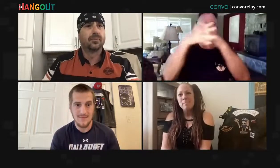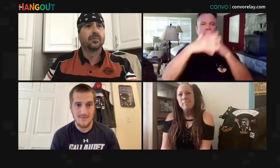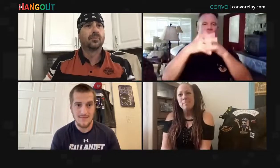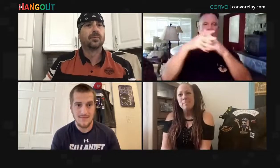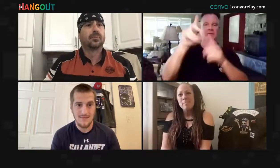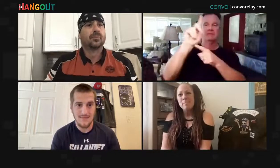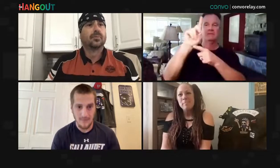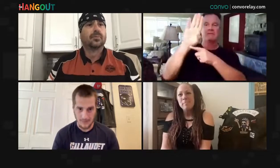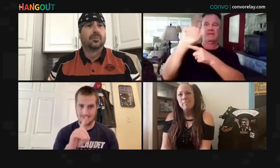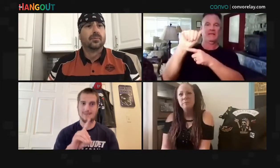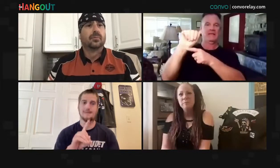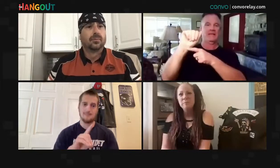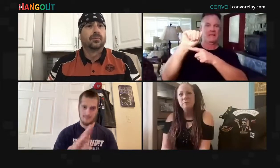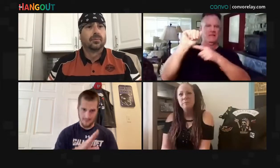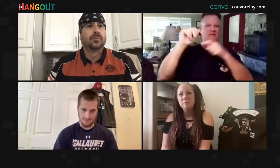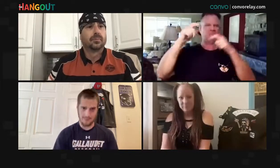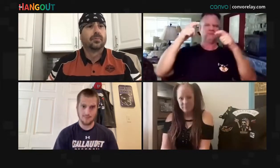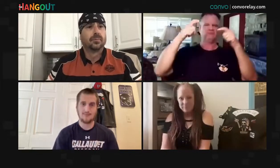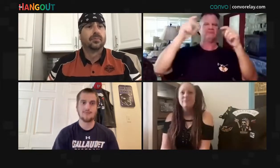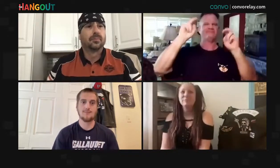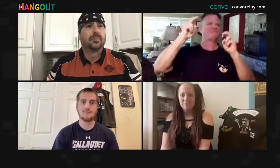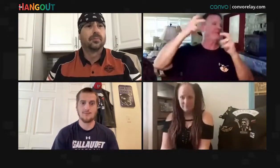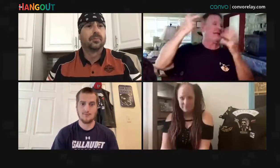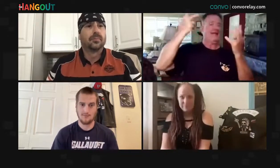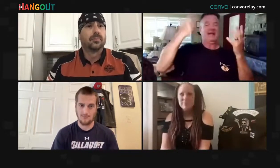And this is Sean here, Deaf Bikers of America, DBA.